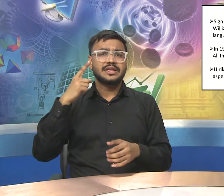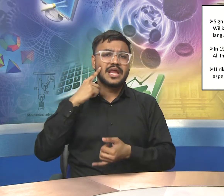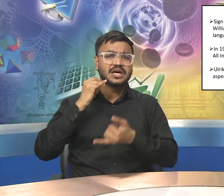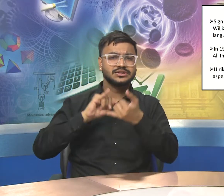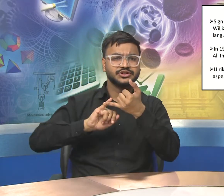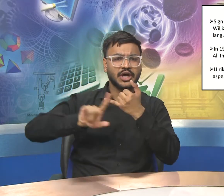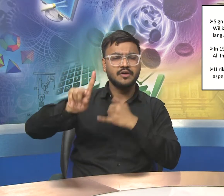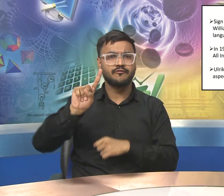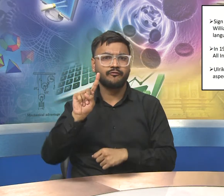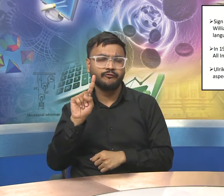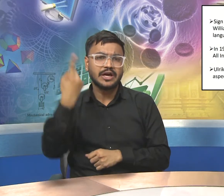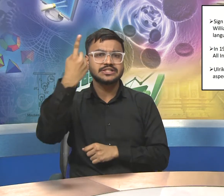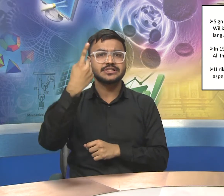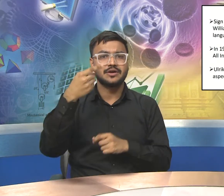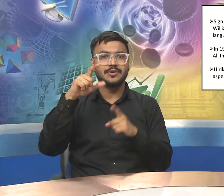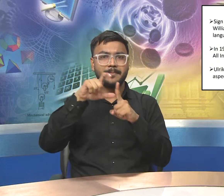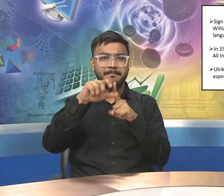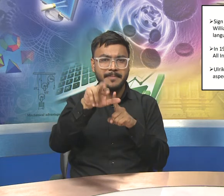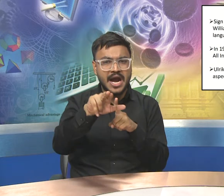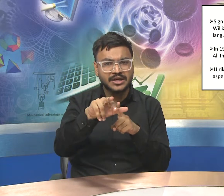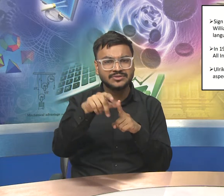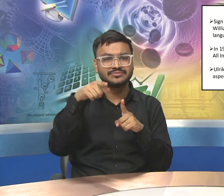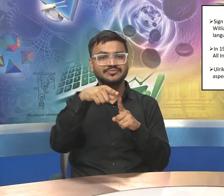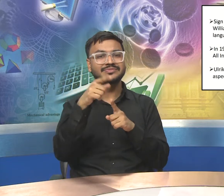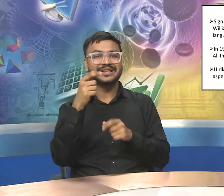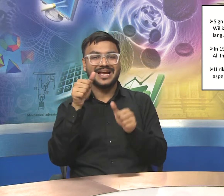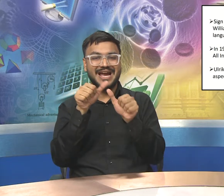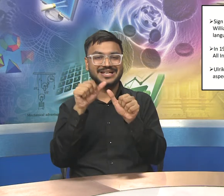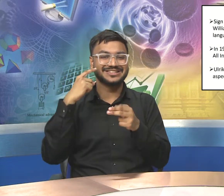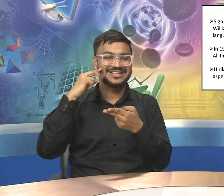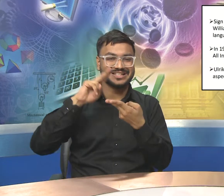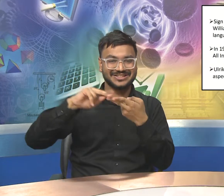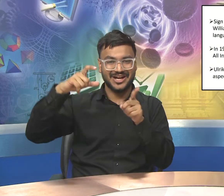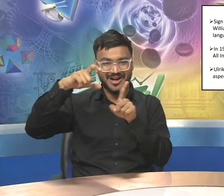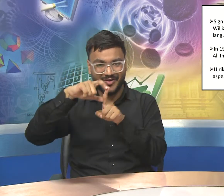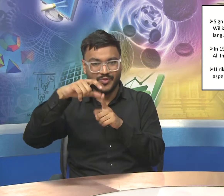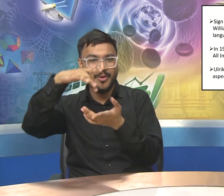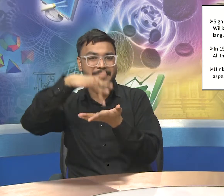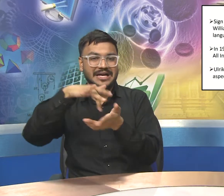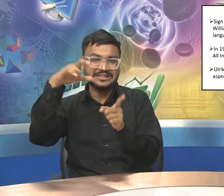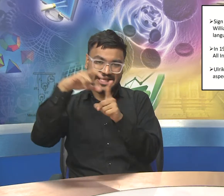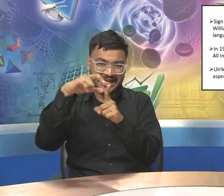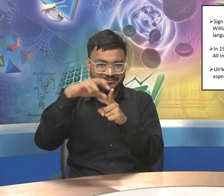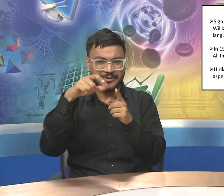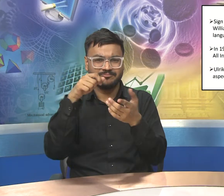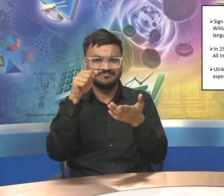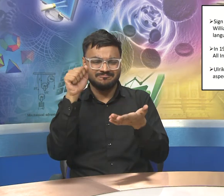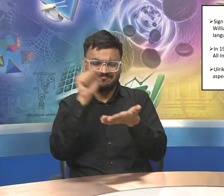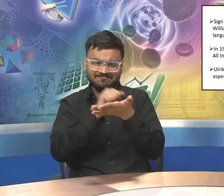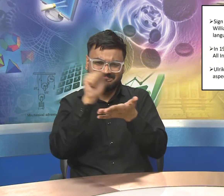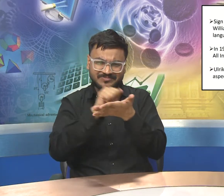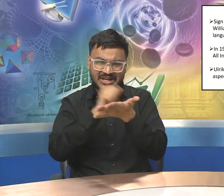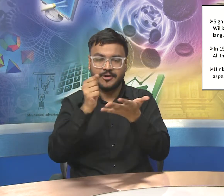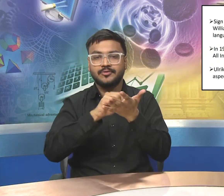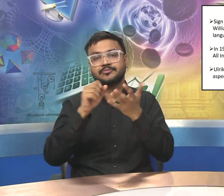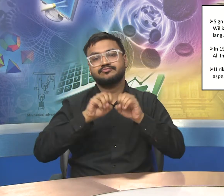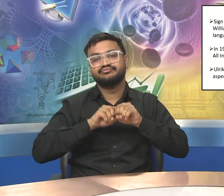In 1981, the first dictionary of ISL was published by the